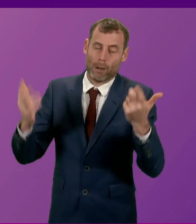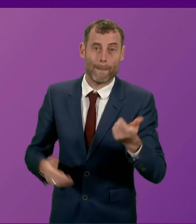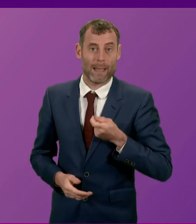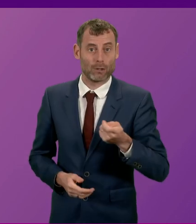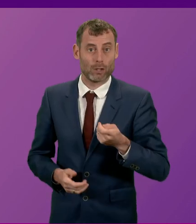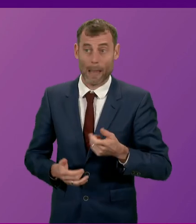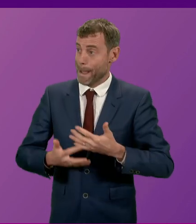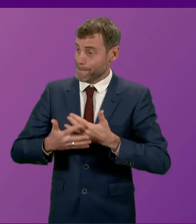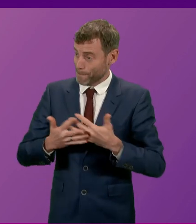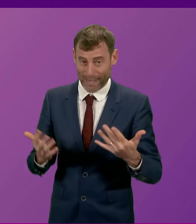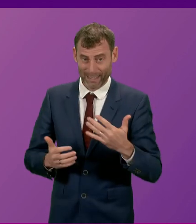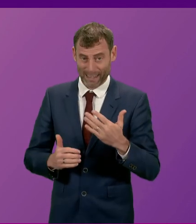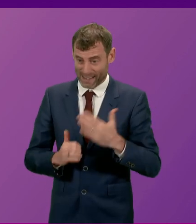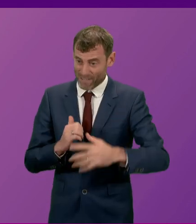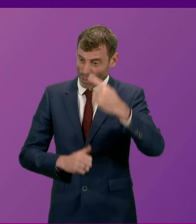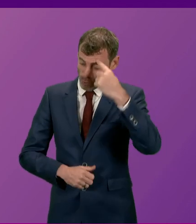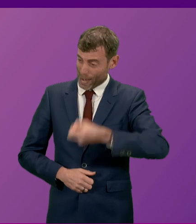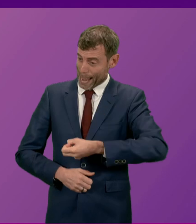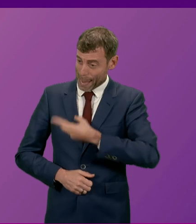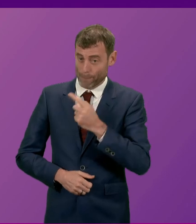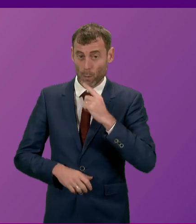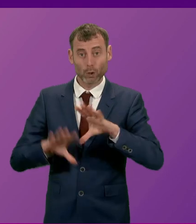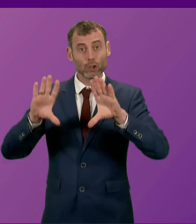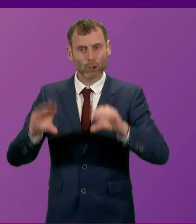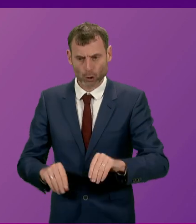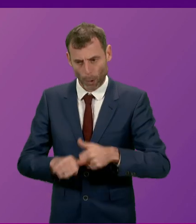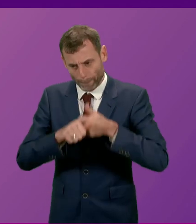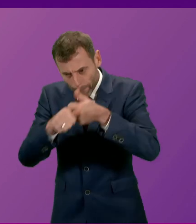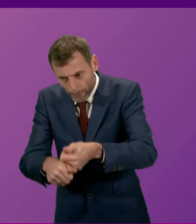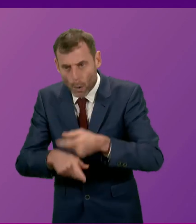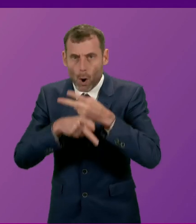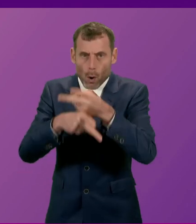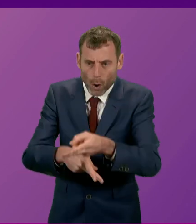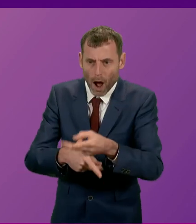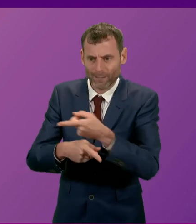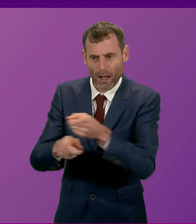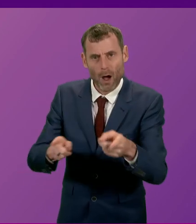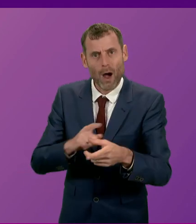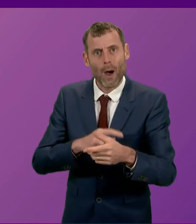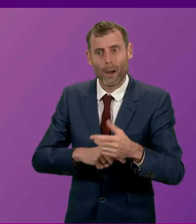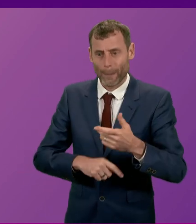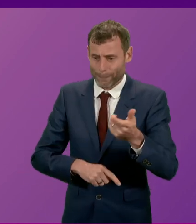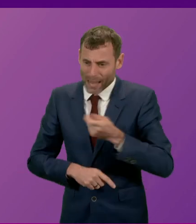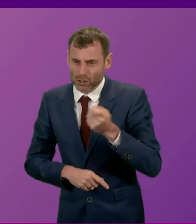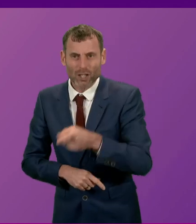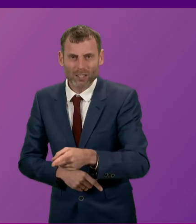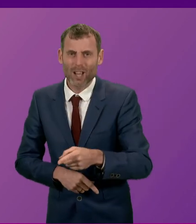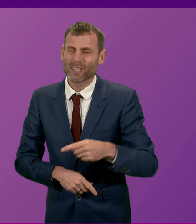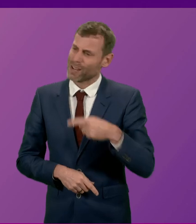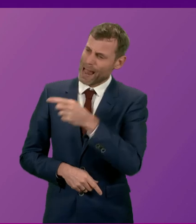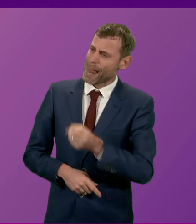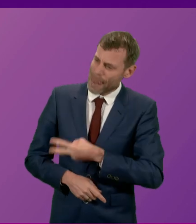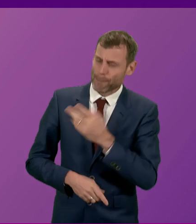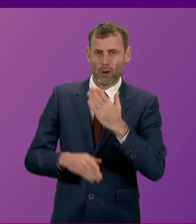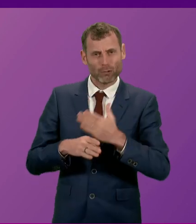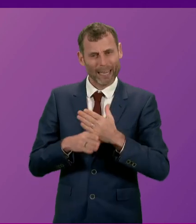expected to come from a Labour government that was prepared to protect the rich and punish the poor. What on earth has the